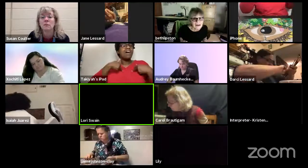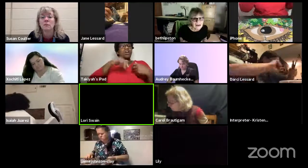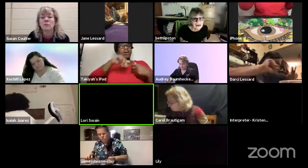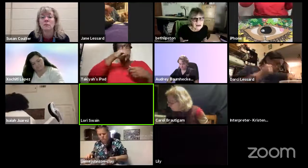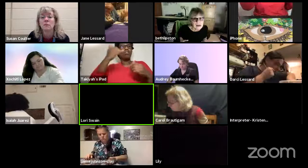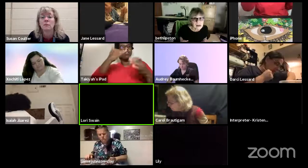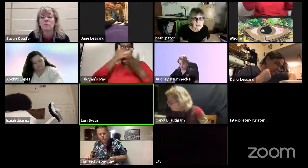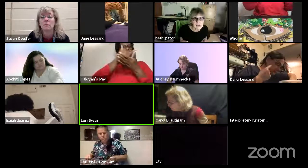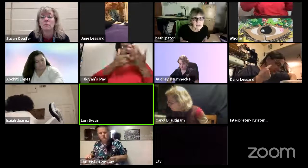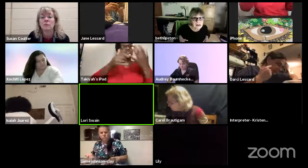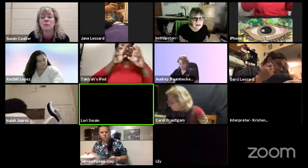busy.